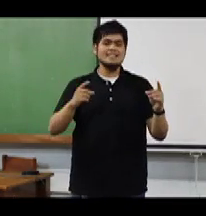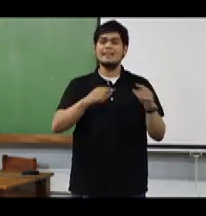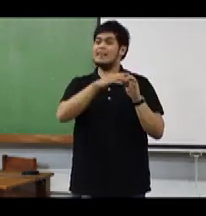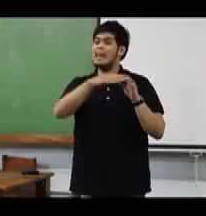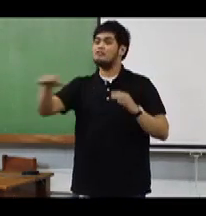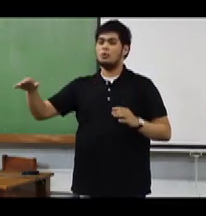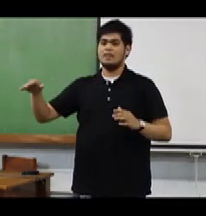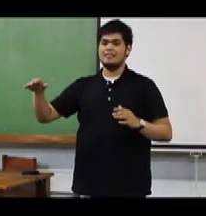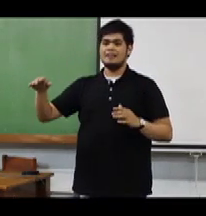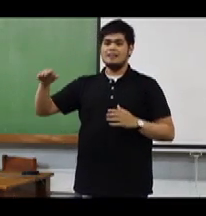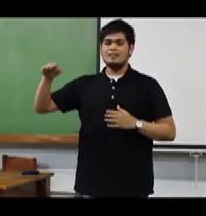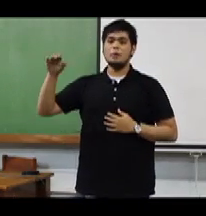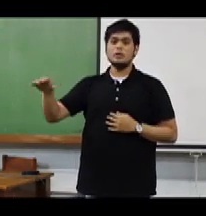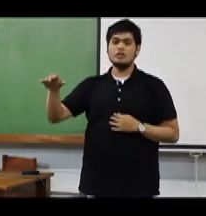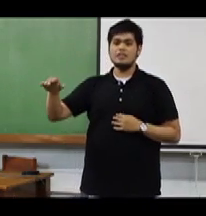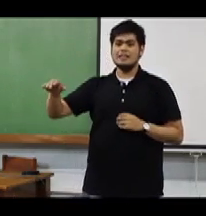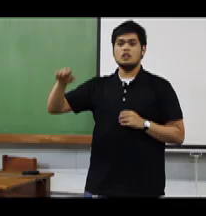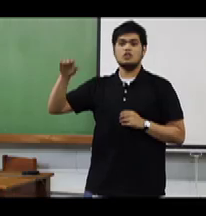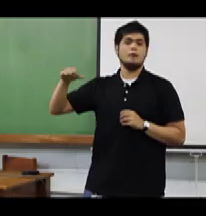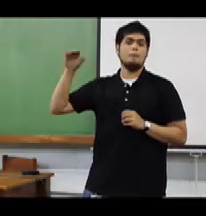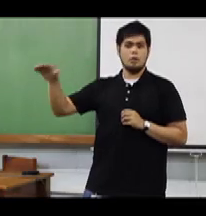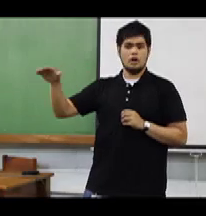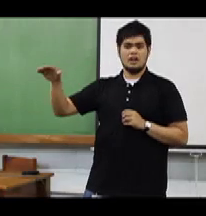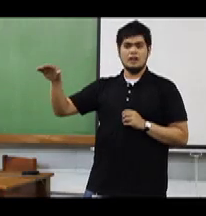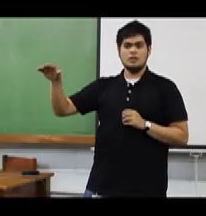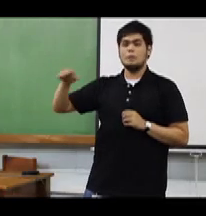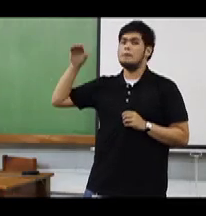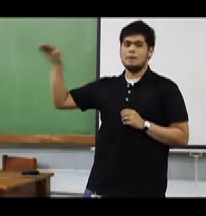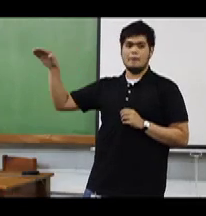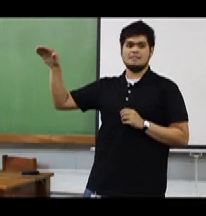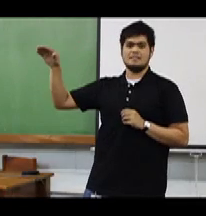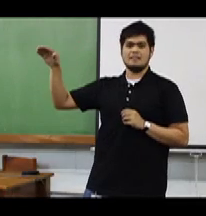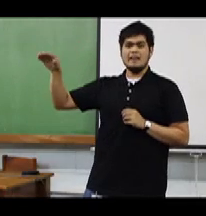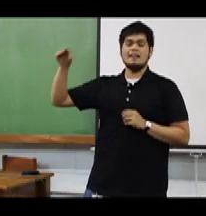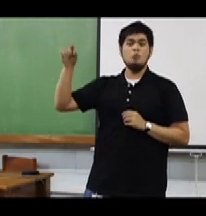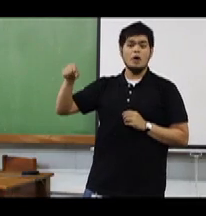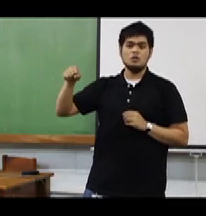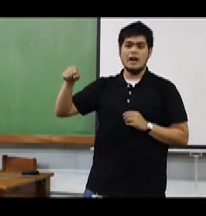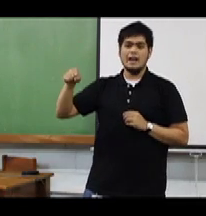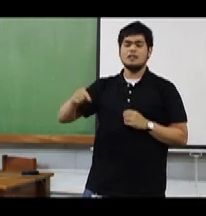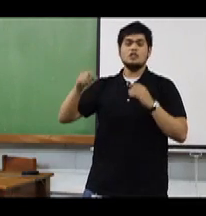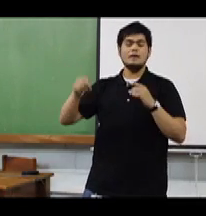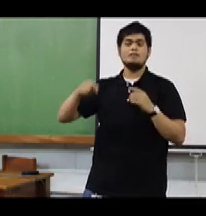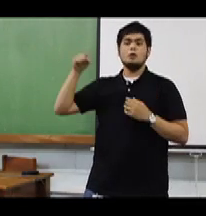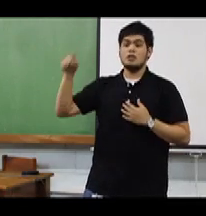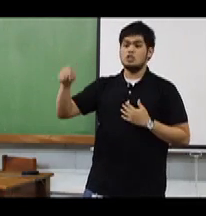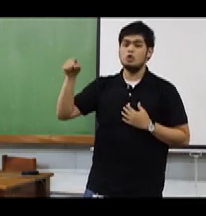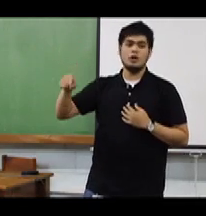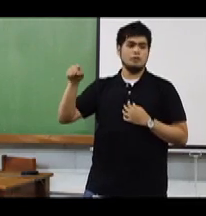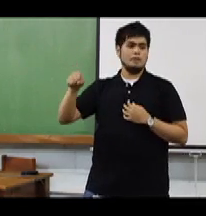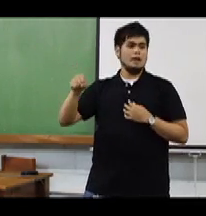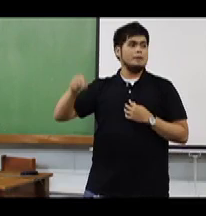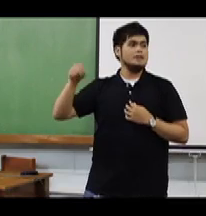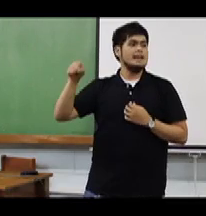in everyone the opportunity to become more, to become the best. And I want you guys to be what you want to be. Because that's